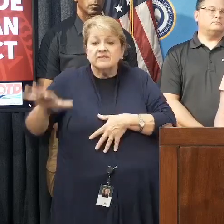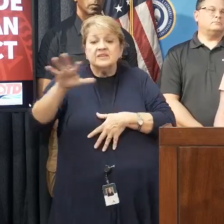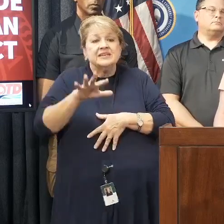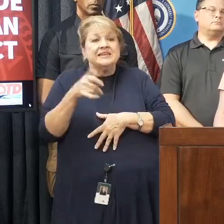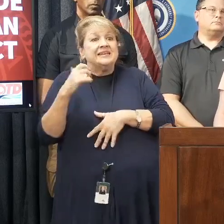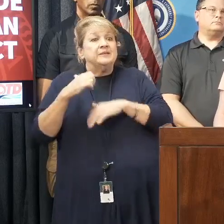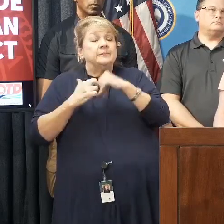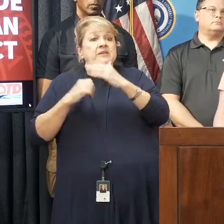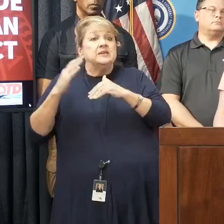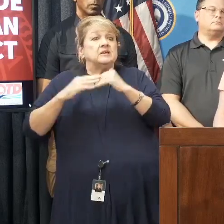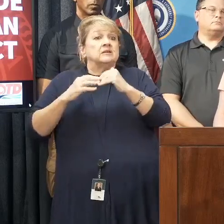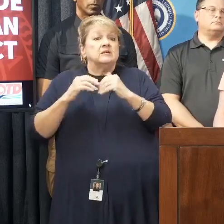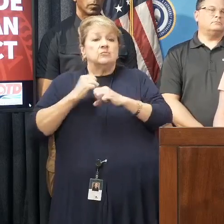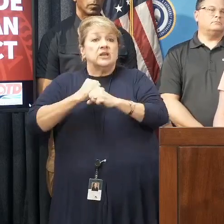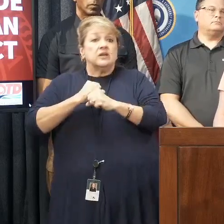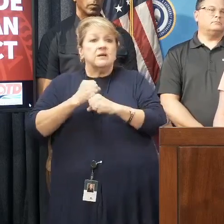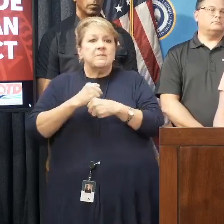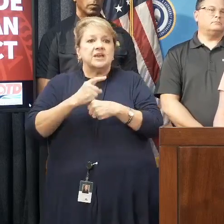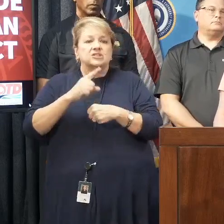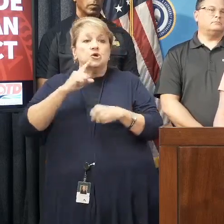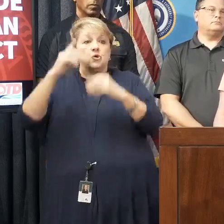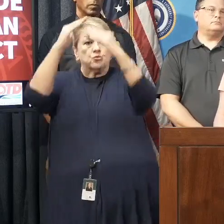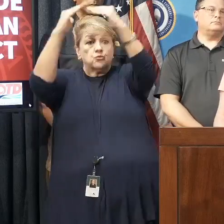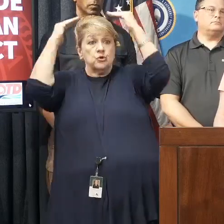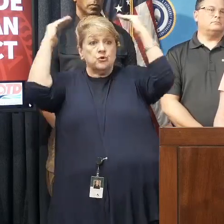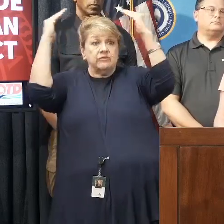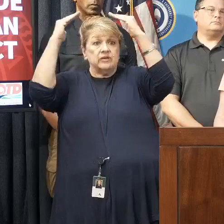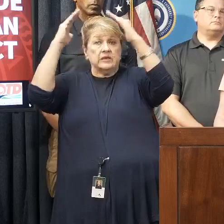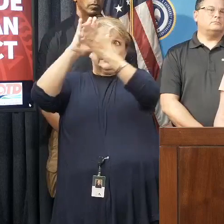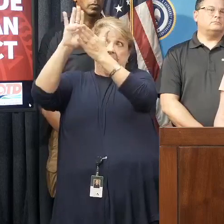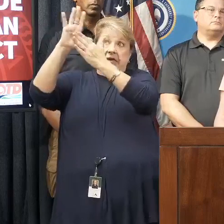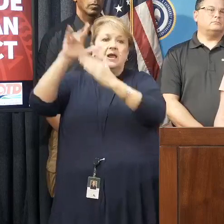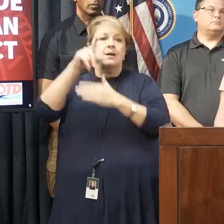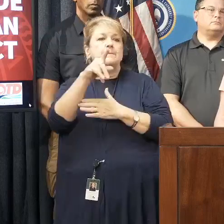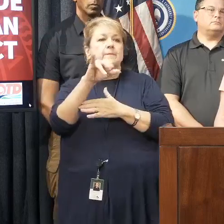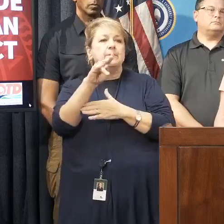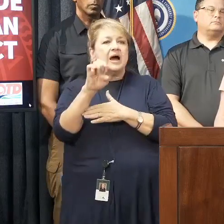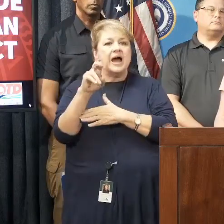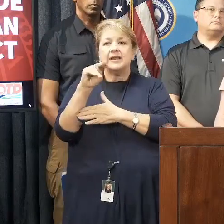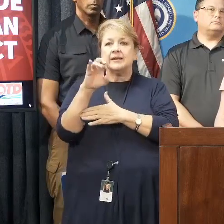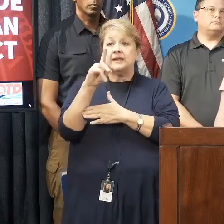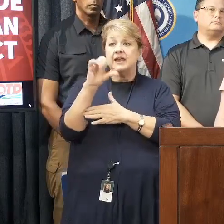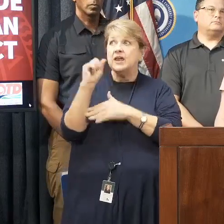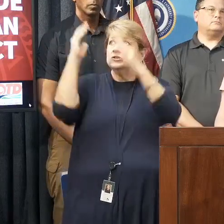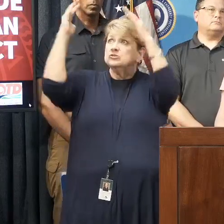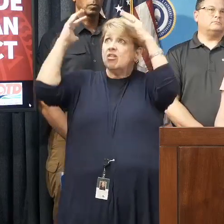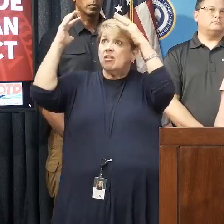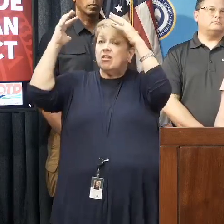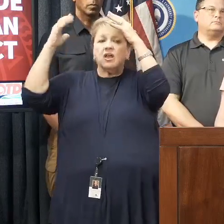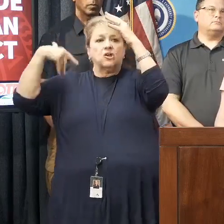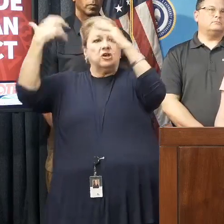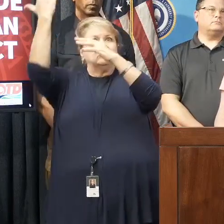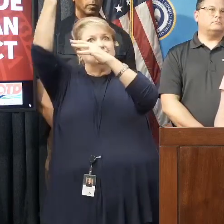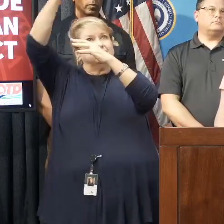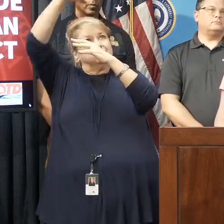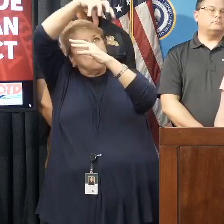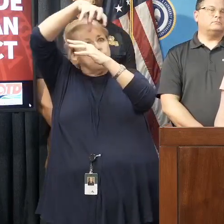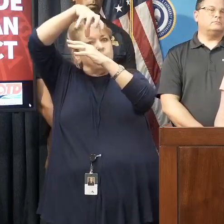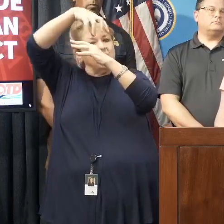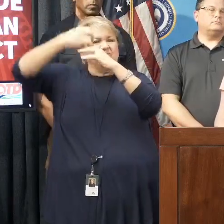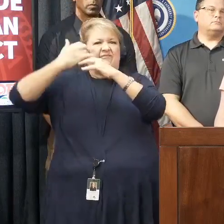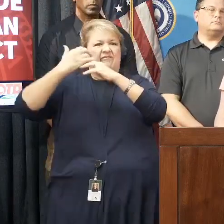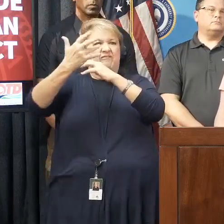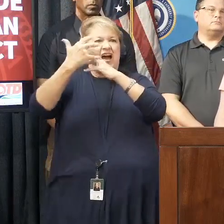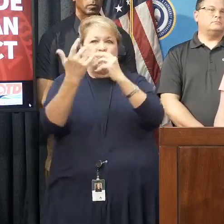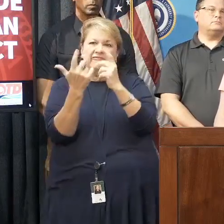structure, make sure that there's no debris on your roof. Anything like pine needles or leaves that could also catch fire immediately. Any